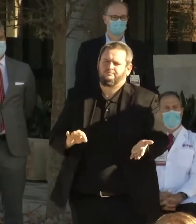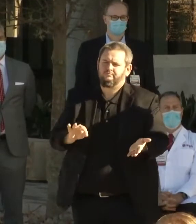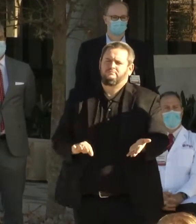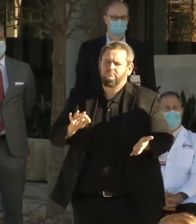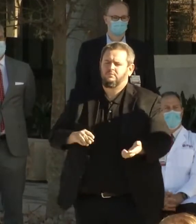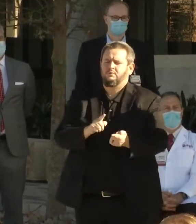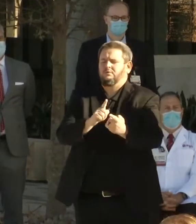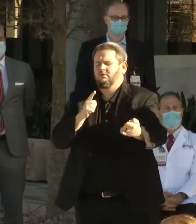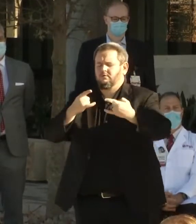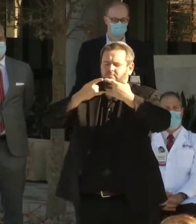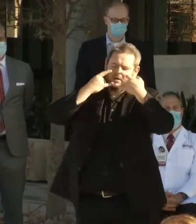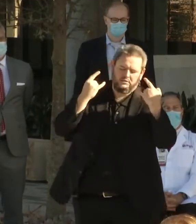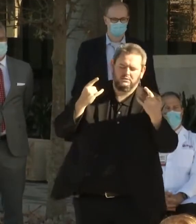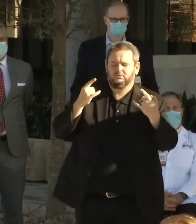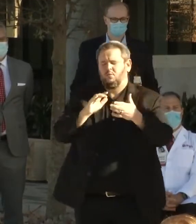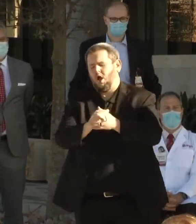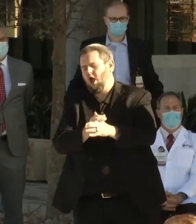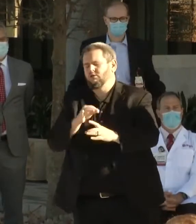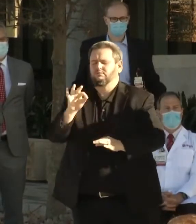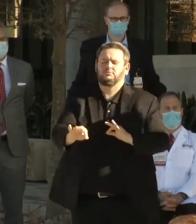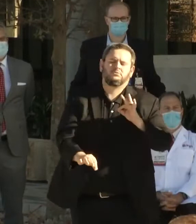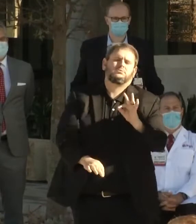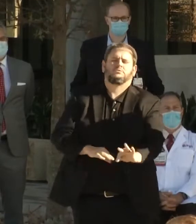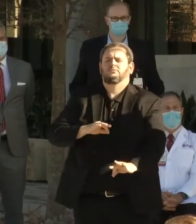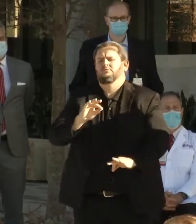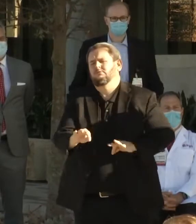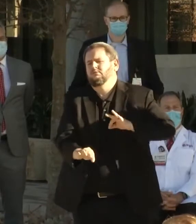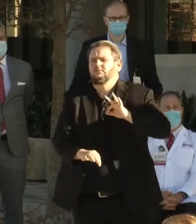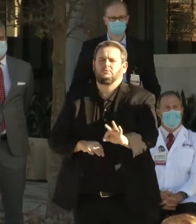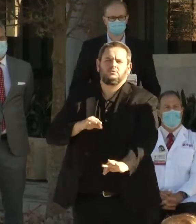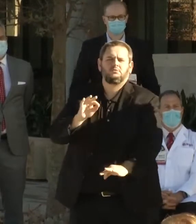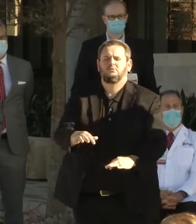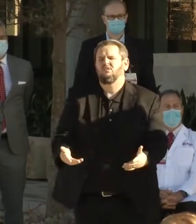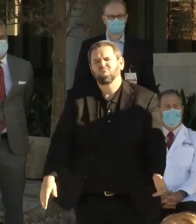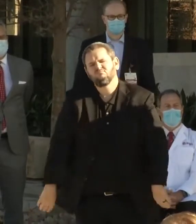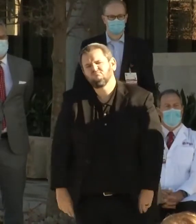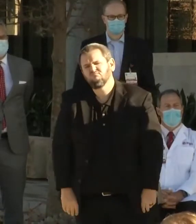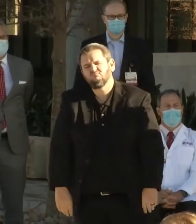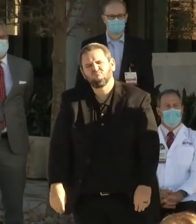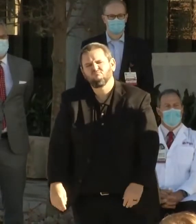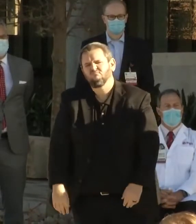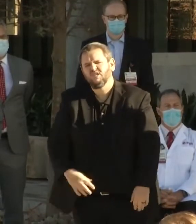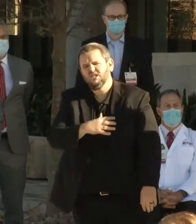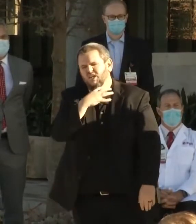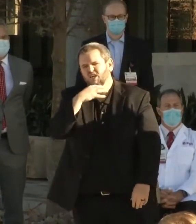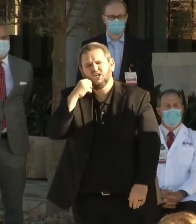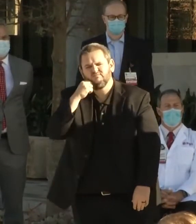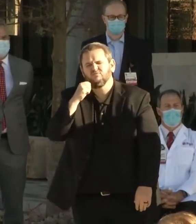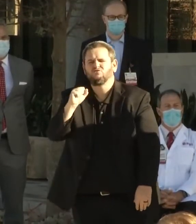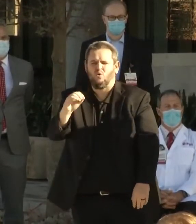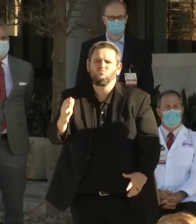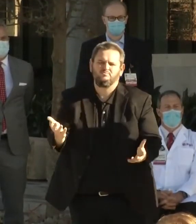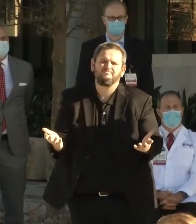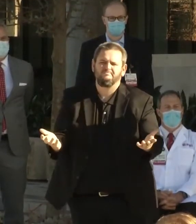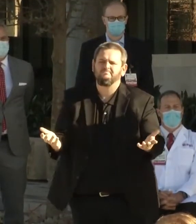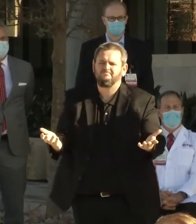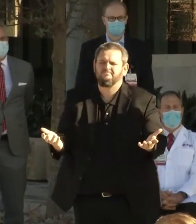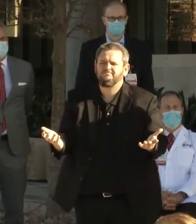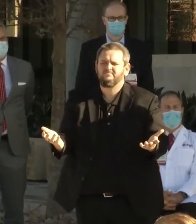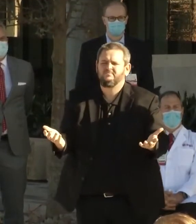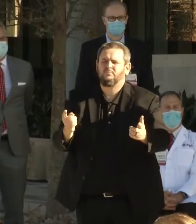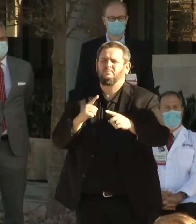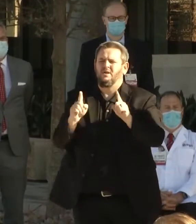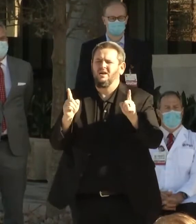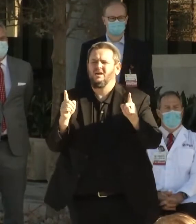are we're separating, we're washing our hands, and but as far as a